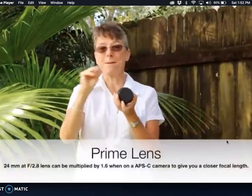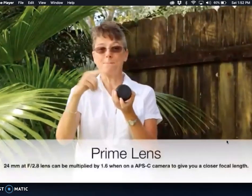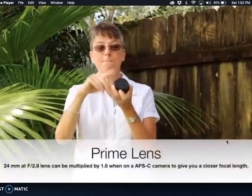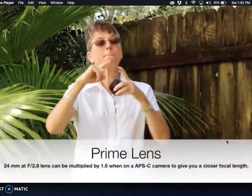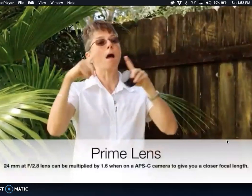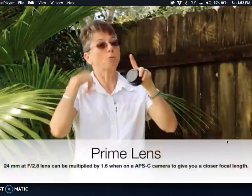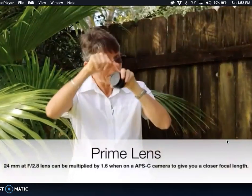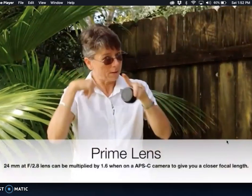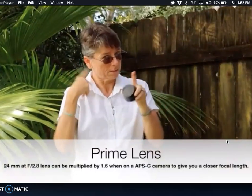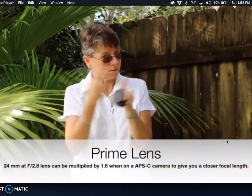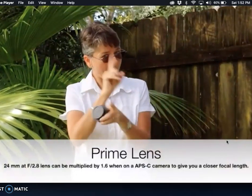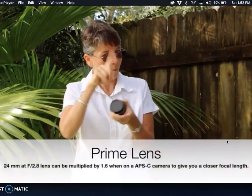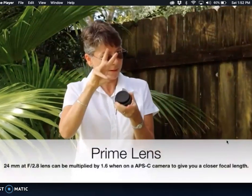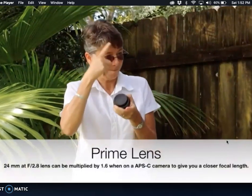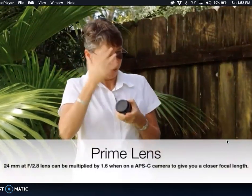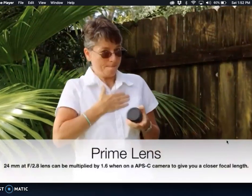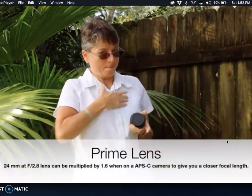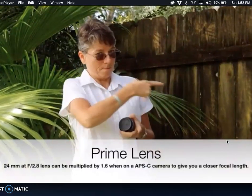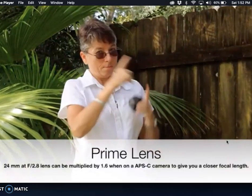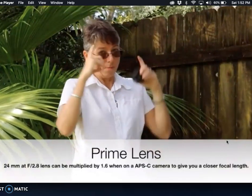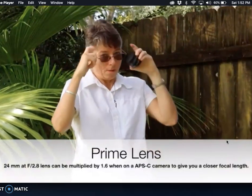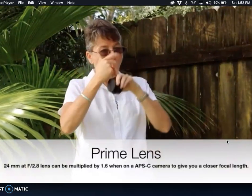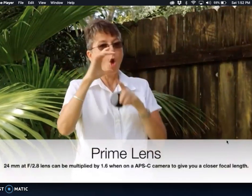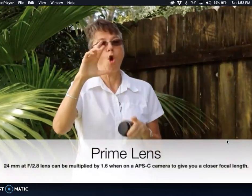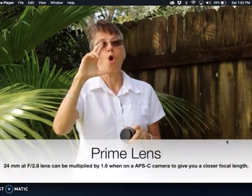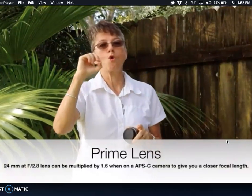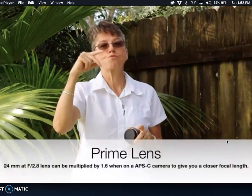of your subject, but with a zoom lens, you don't have to.